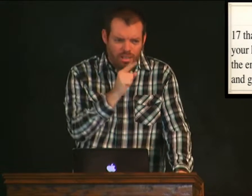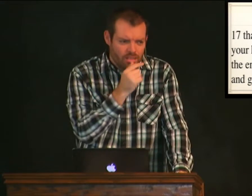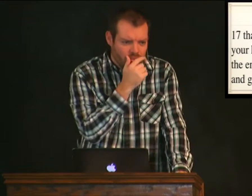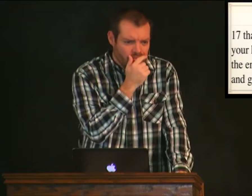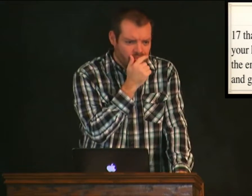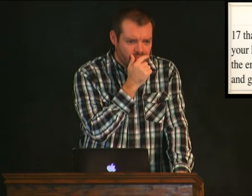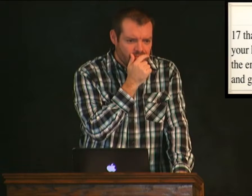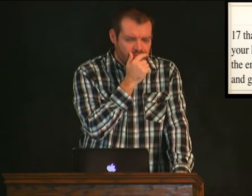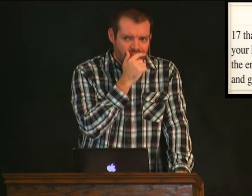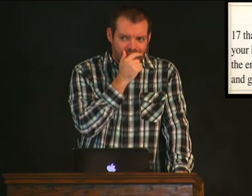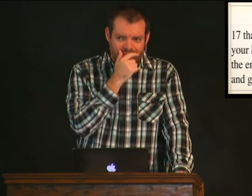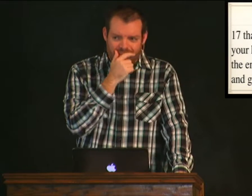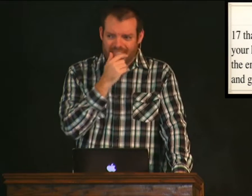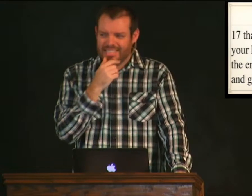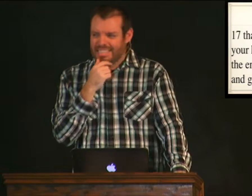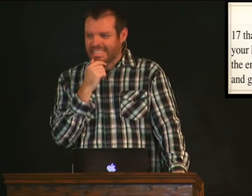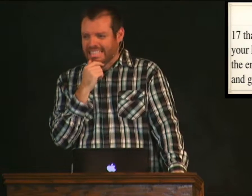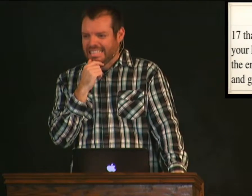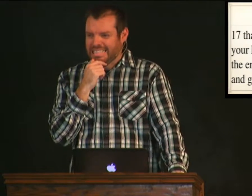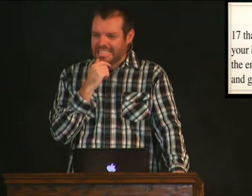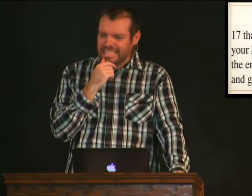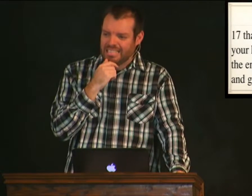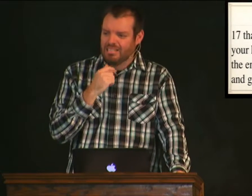is it real?